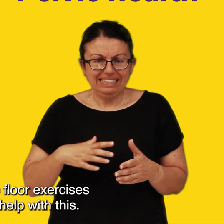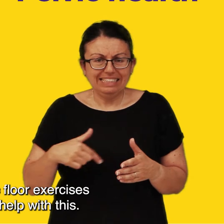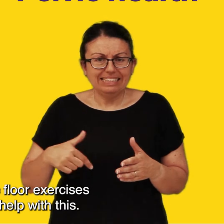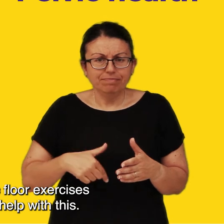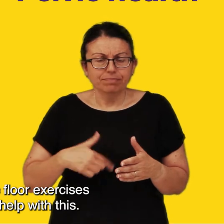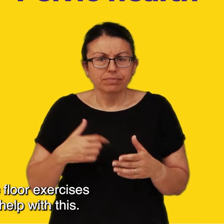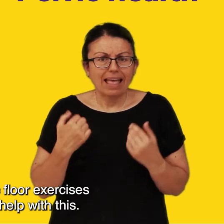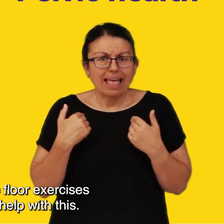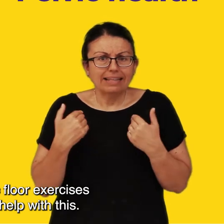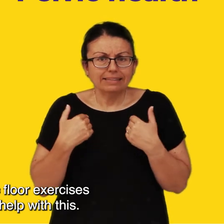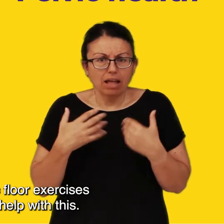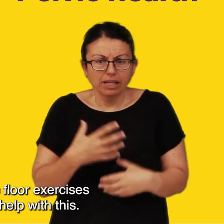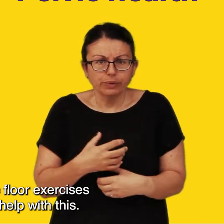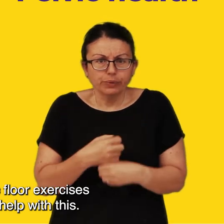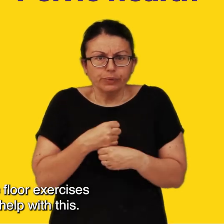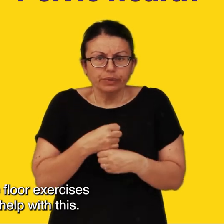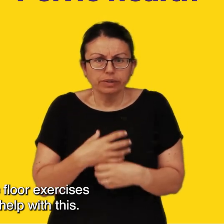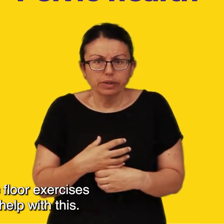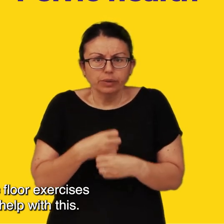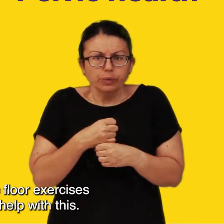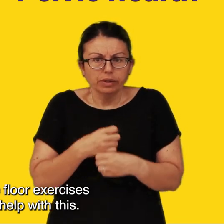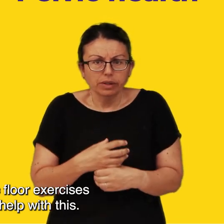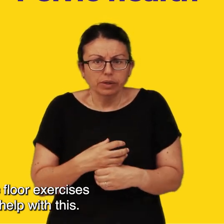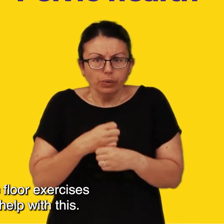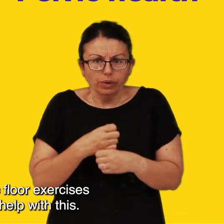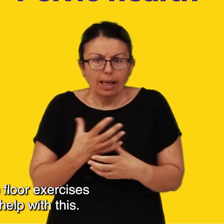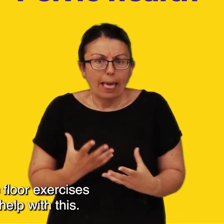Pelvic floor exercises can help with this.